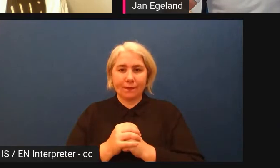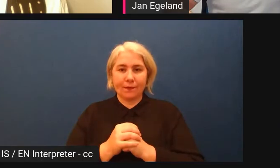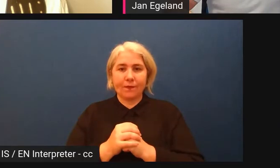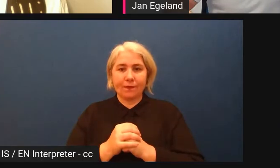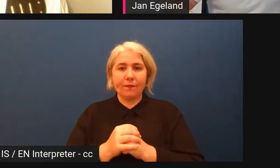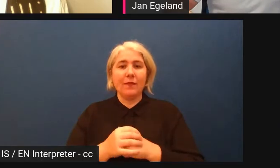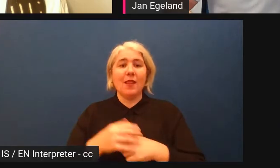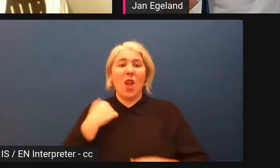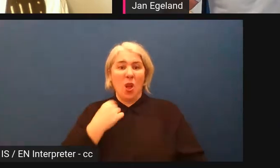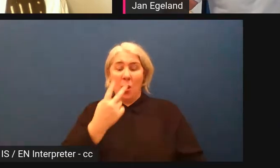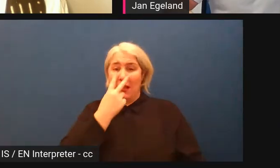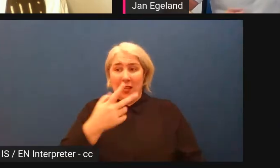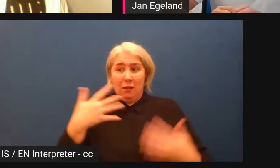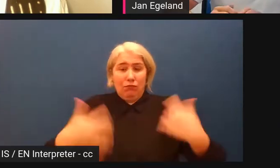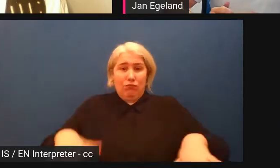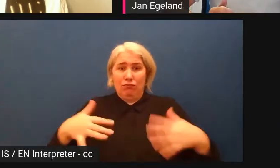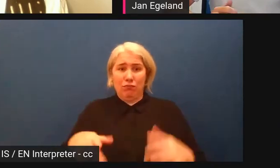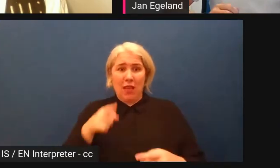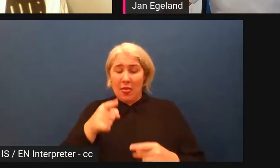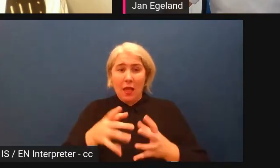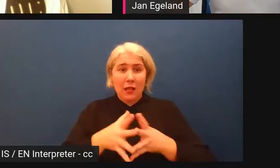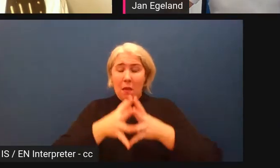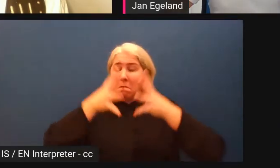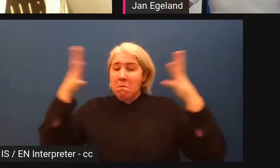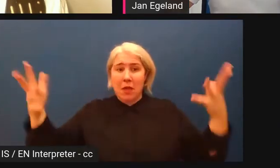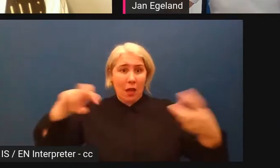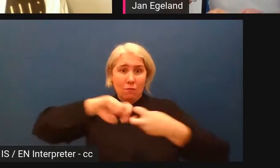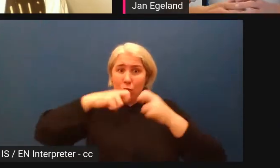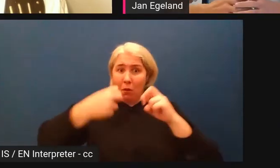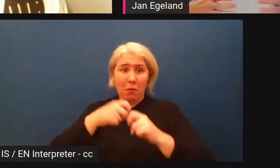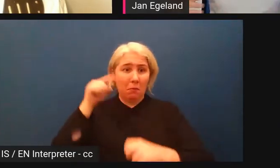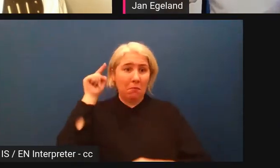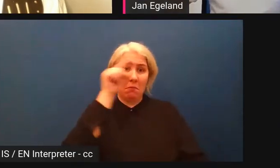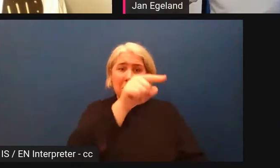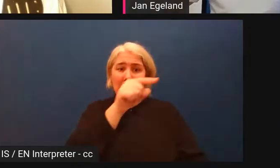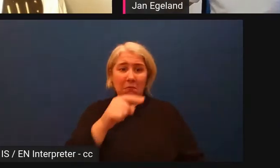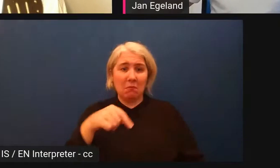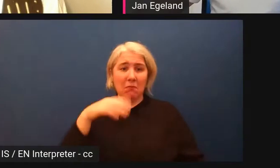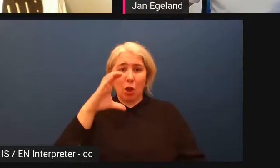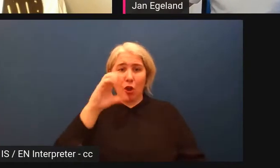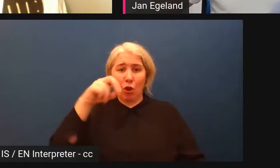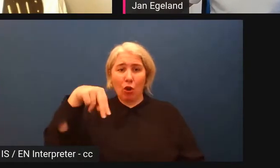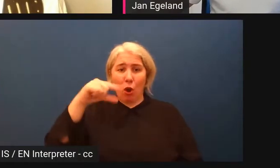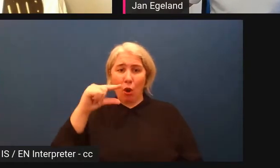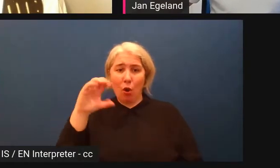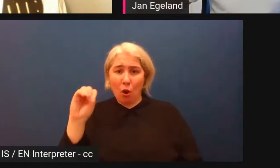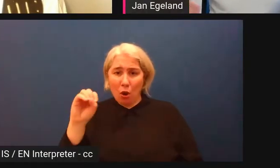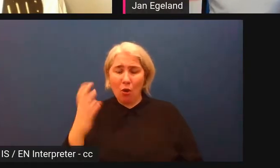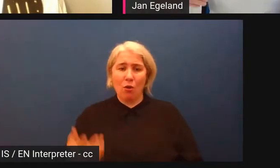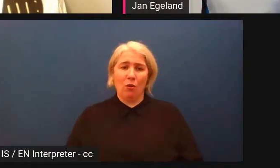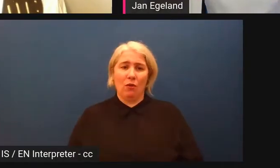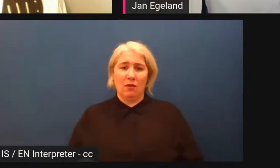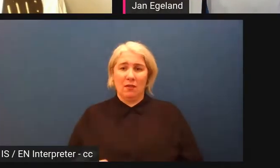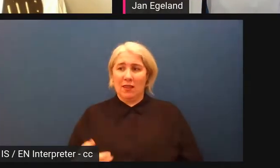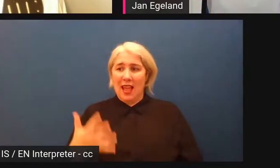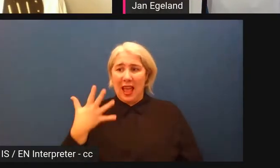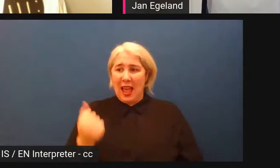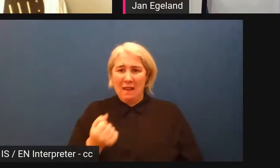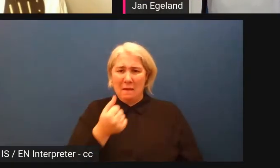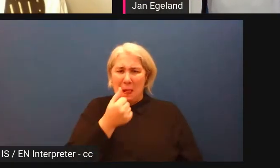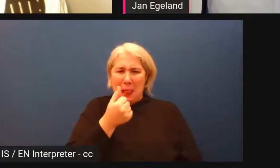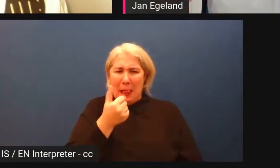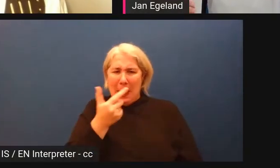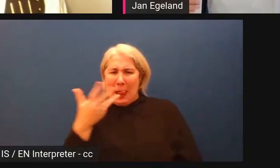There is an enormous absorption problem, of course, in the limited staff, in sifting